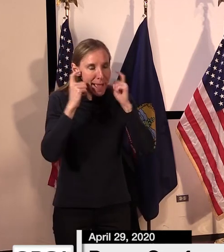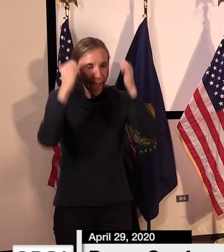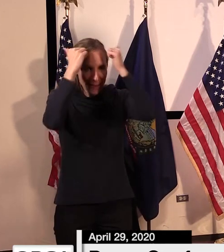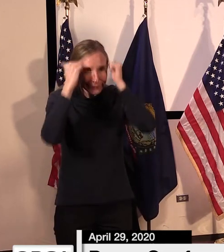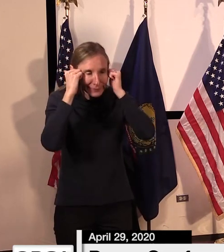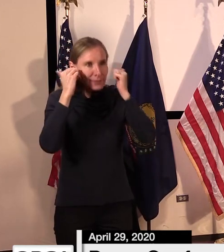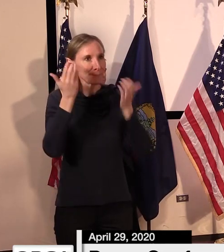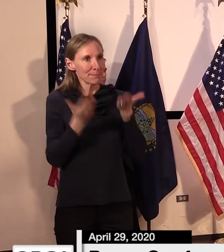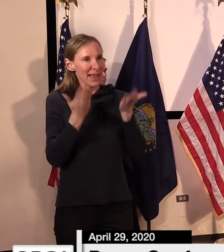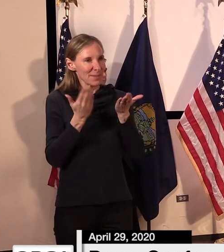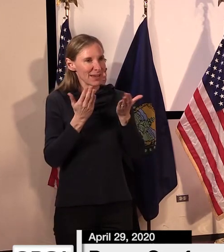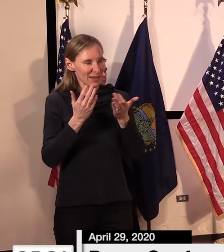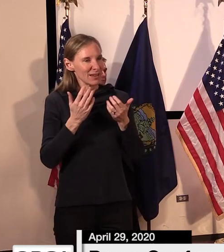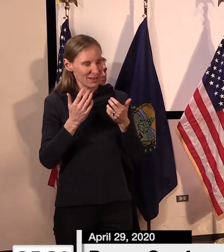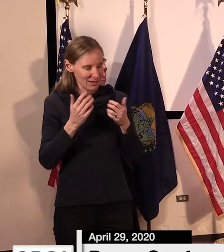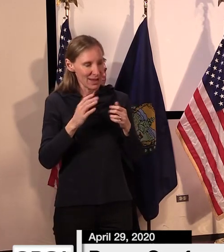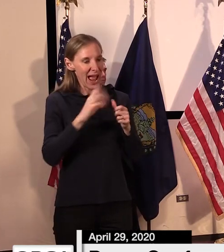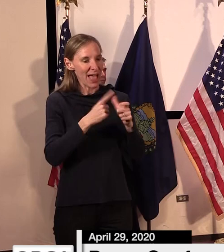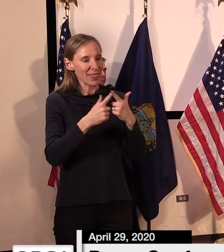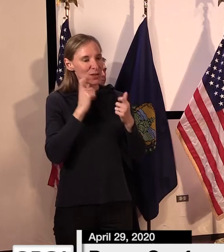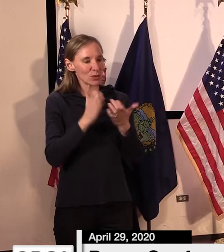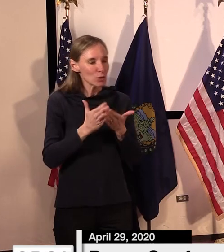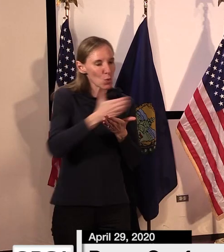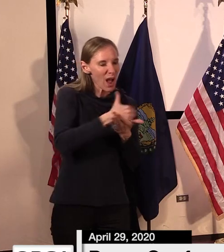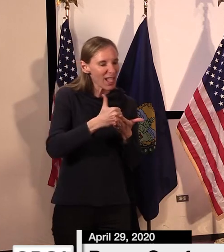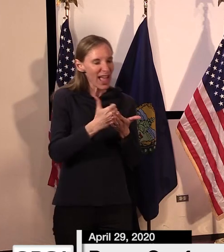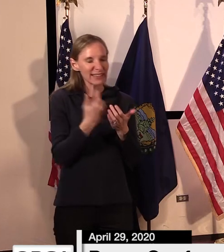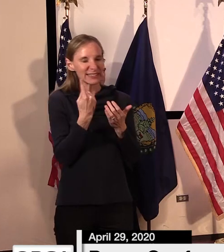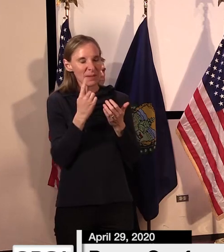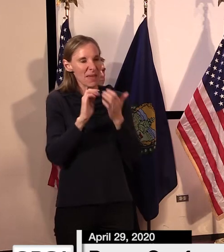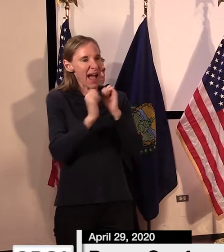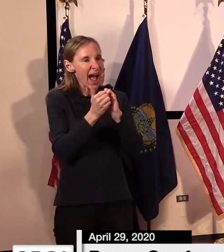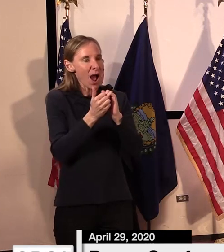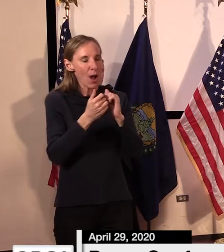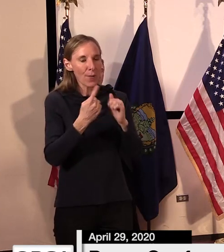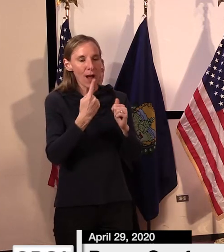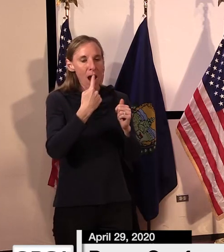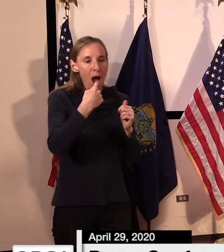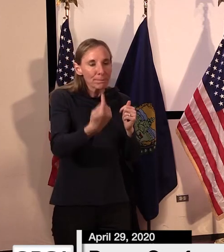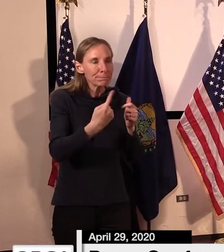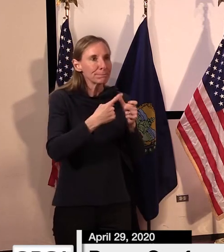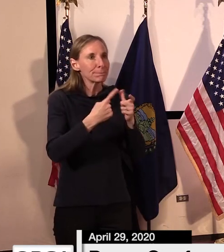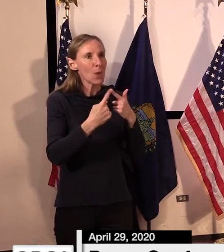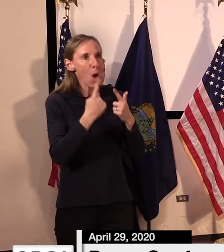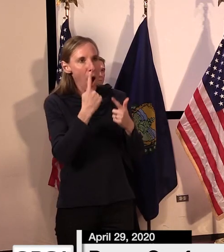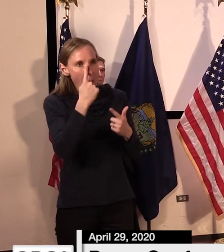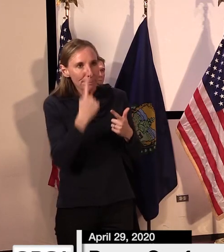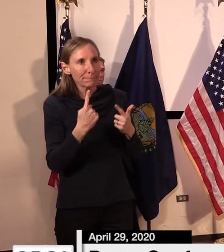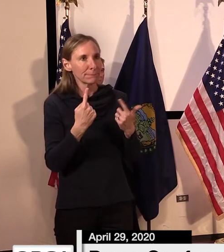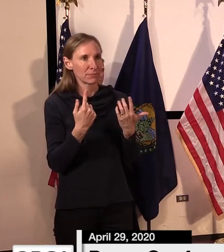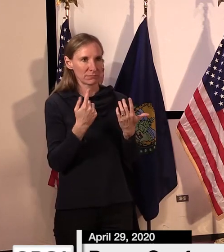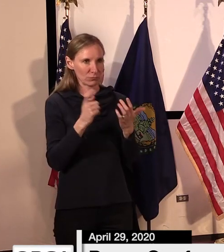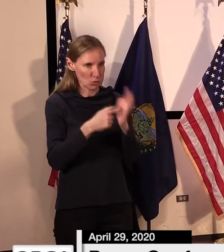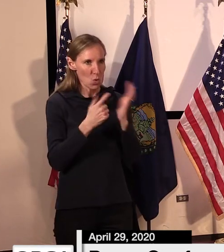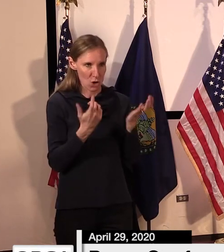swab, something to stick in the nose or in the mouth, or depending on which test you're using.